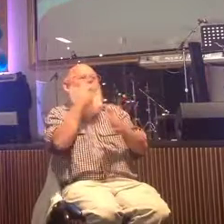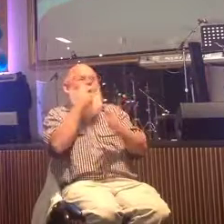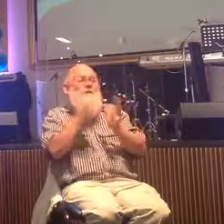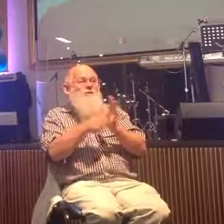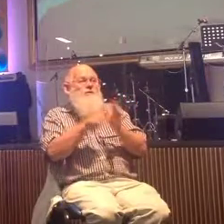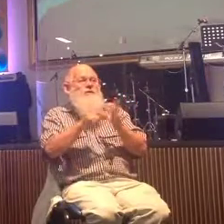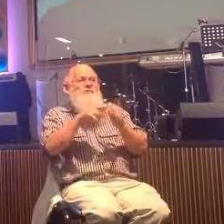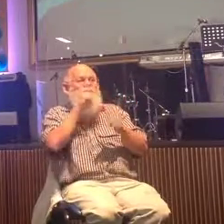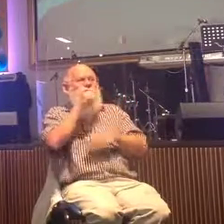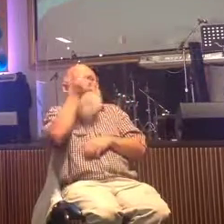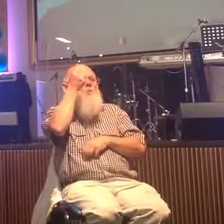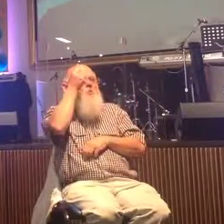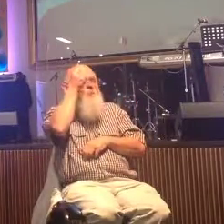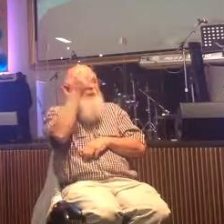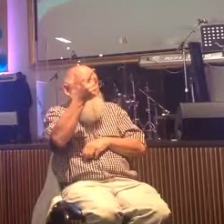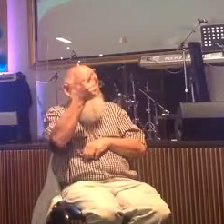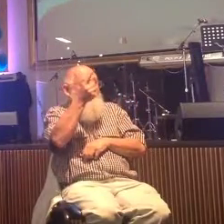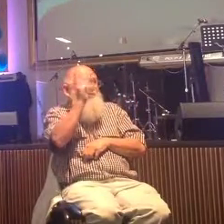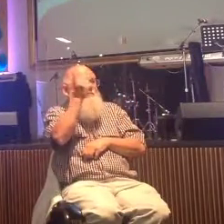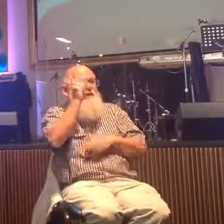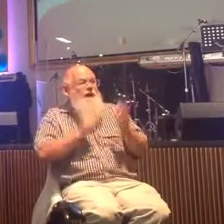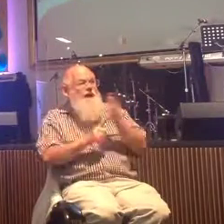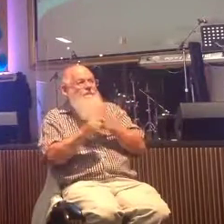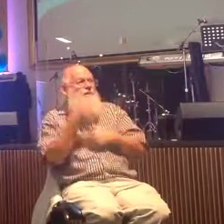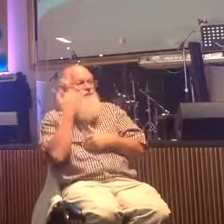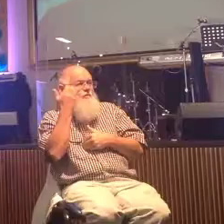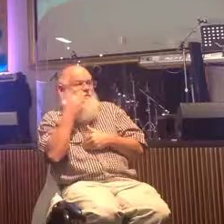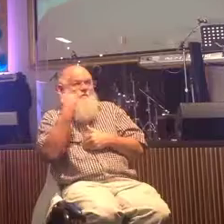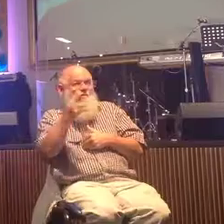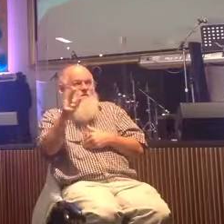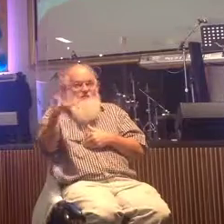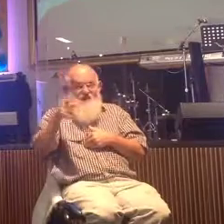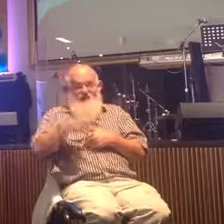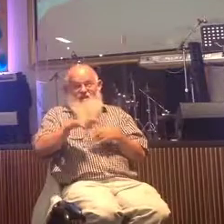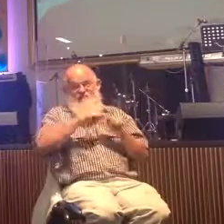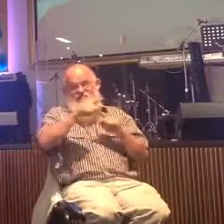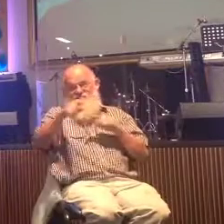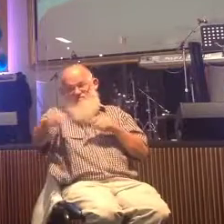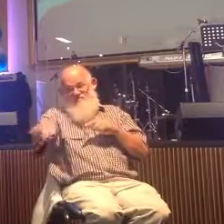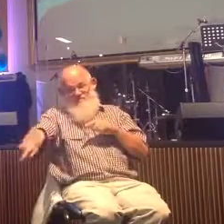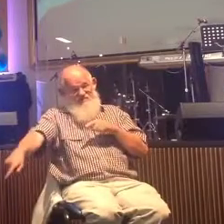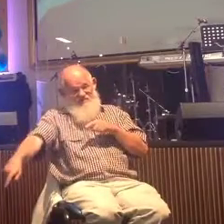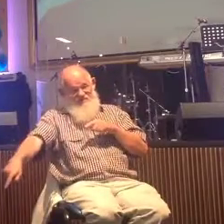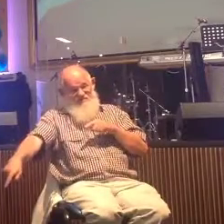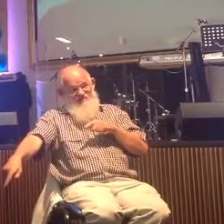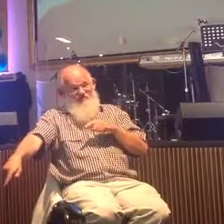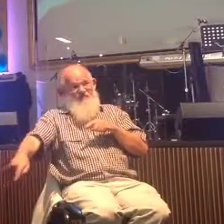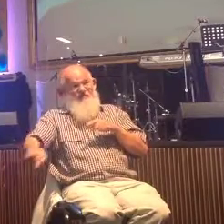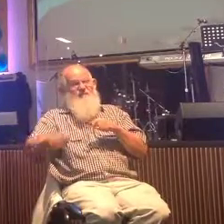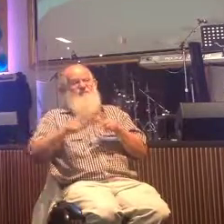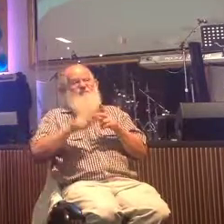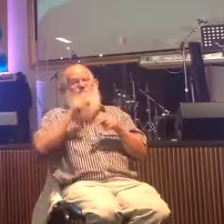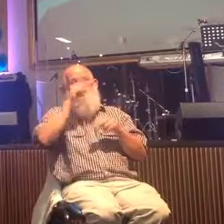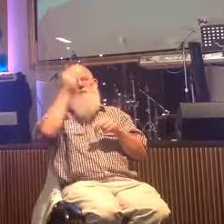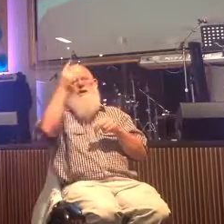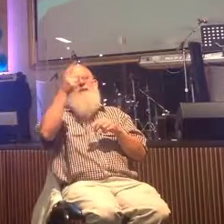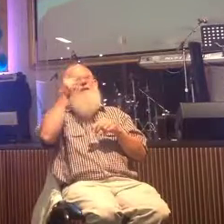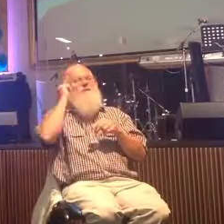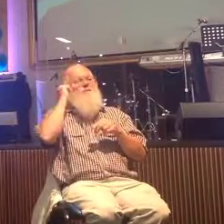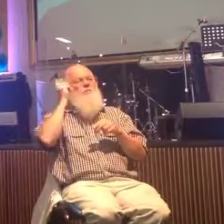older. We are given the false in our temptations. But Jesus